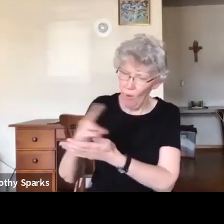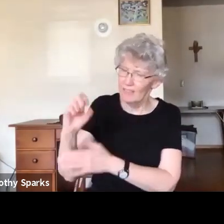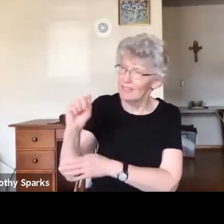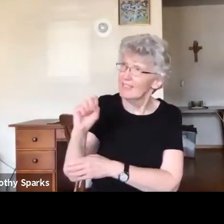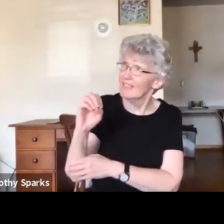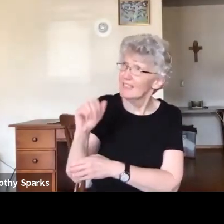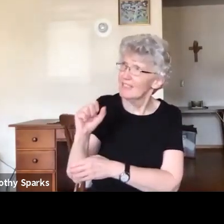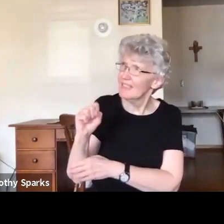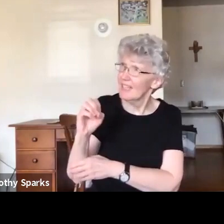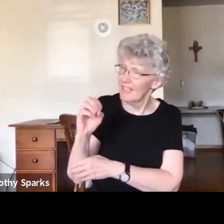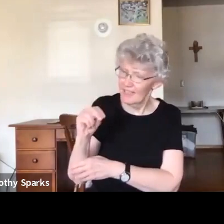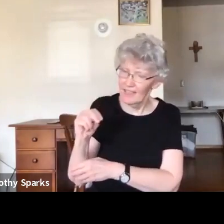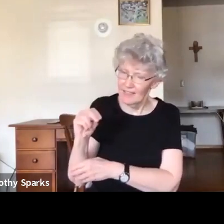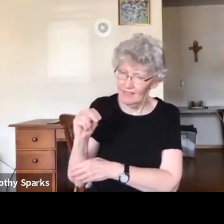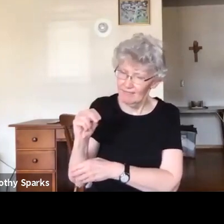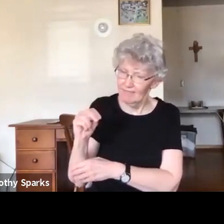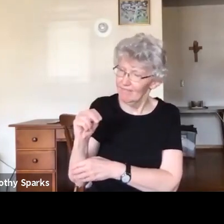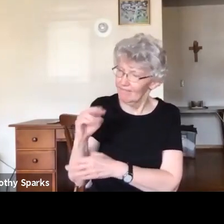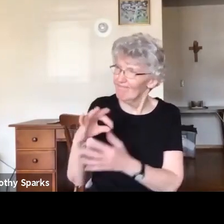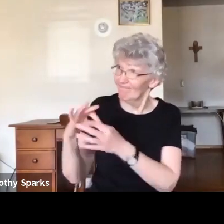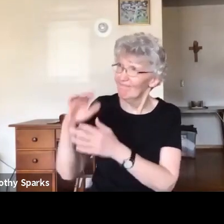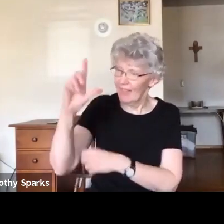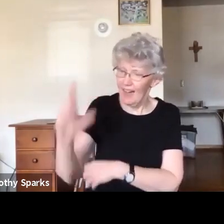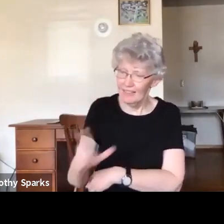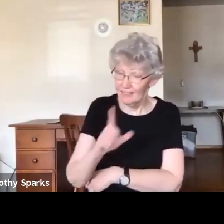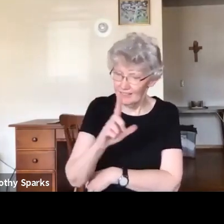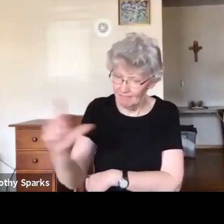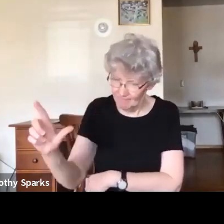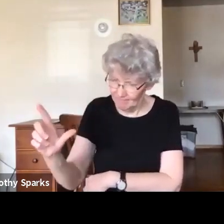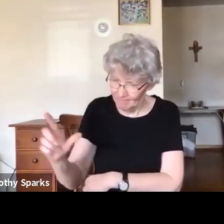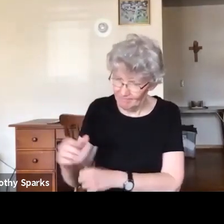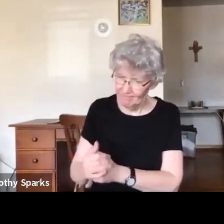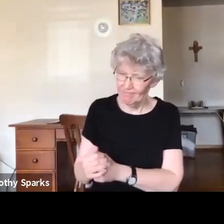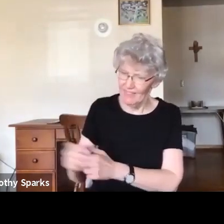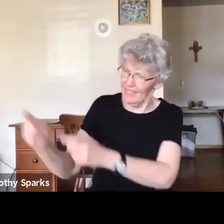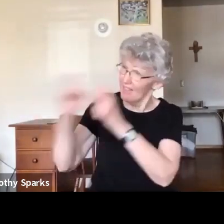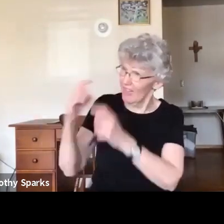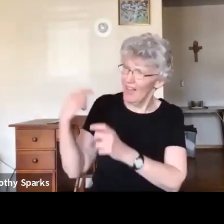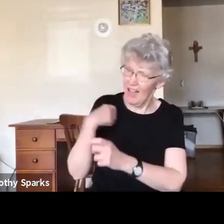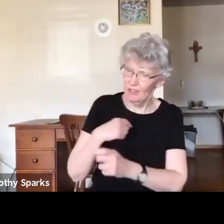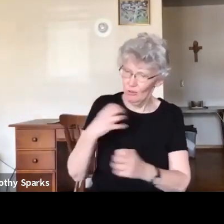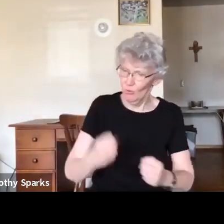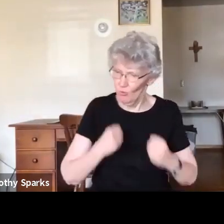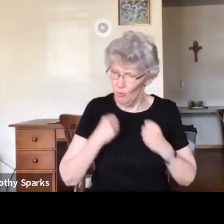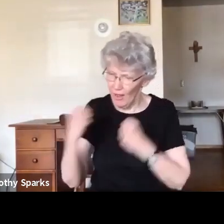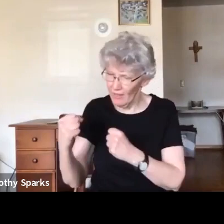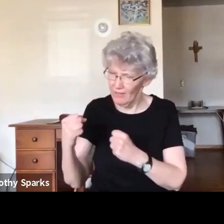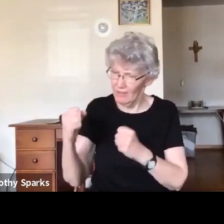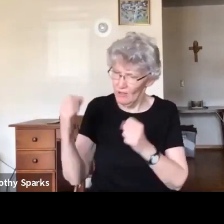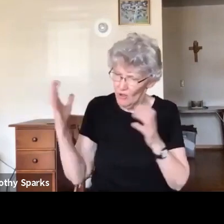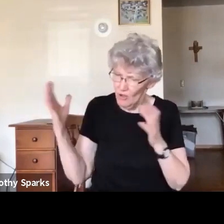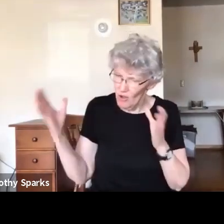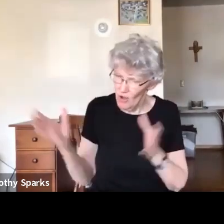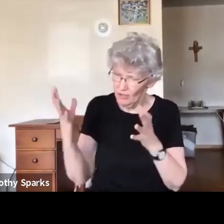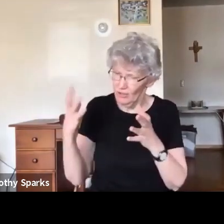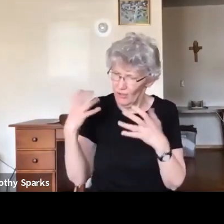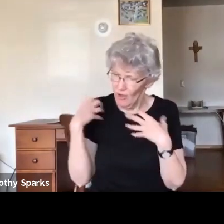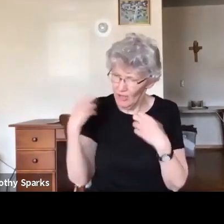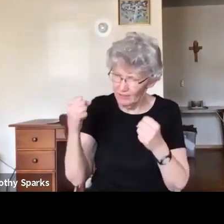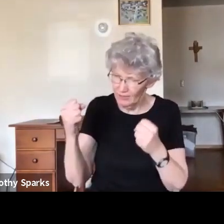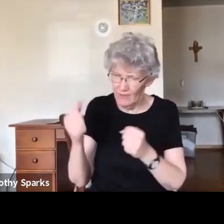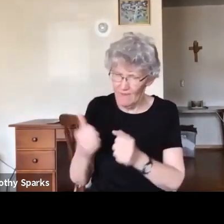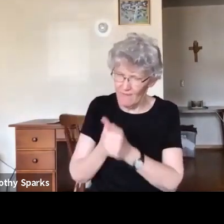God, as we journey through this holy season of Lent, give us strength and courage